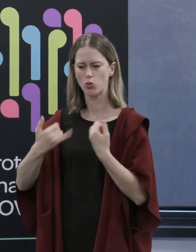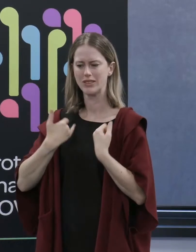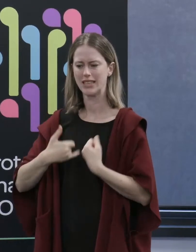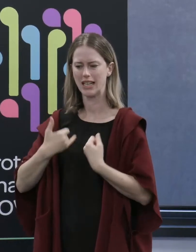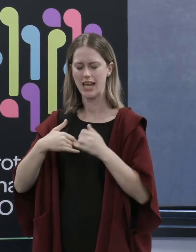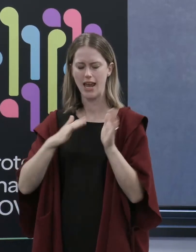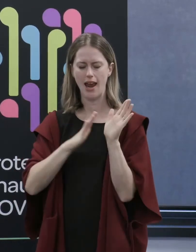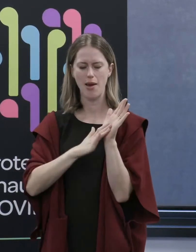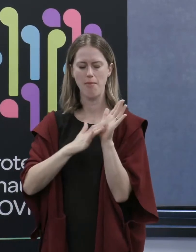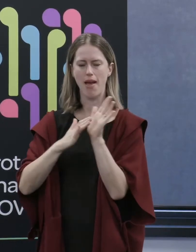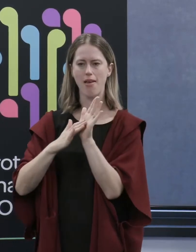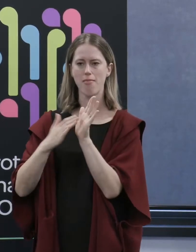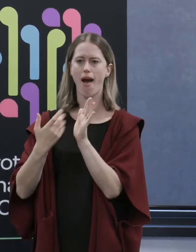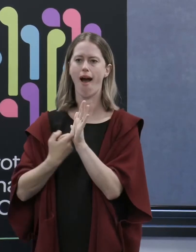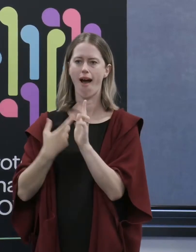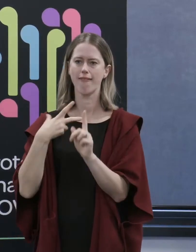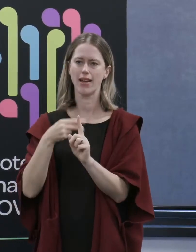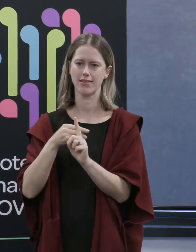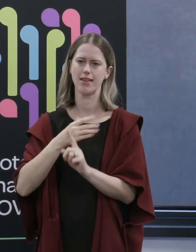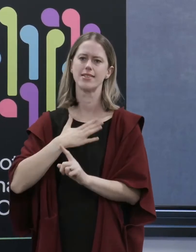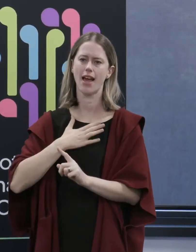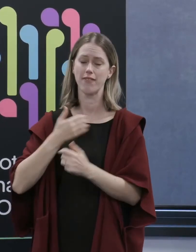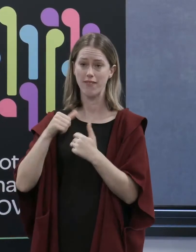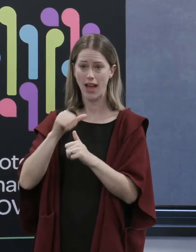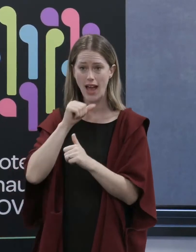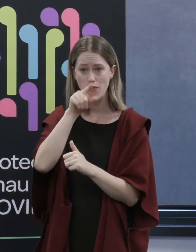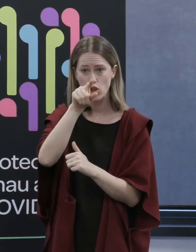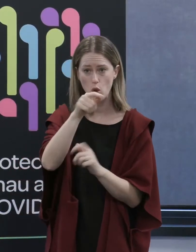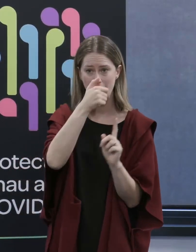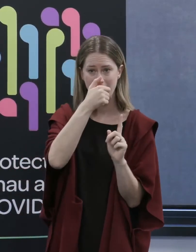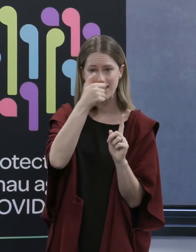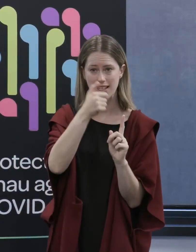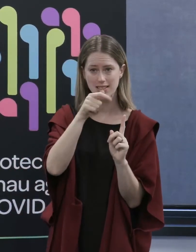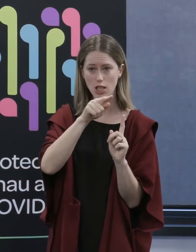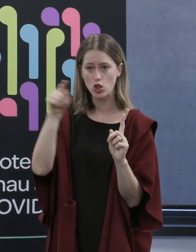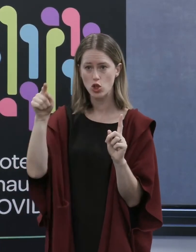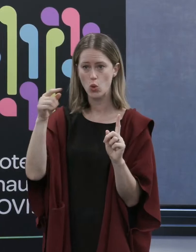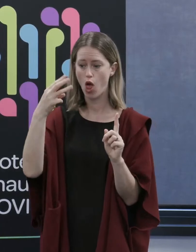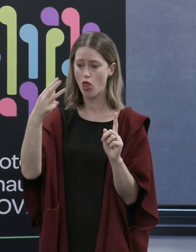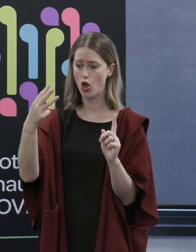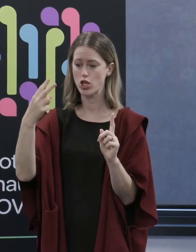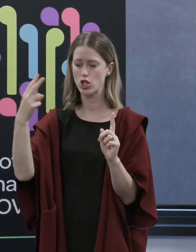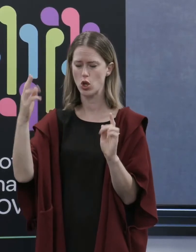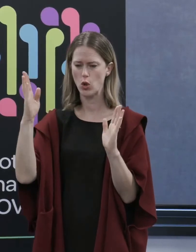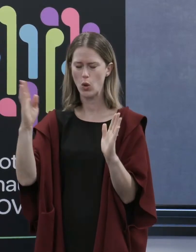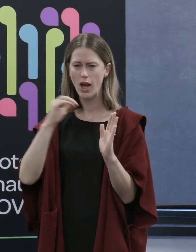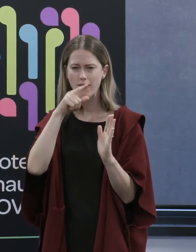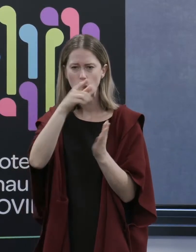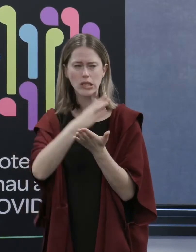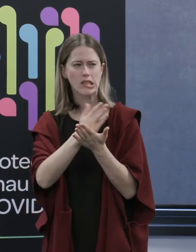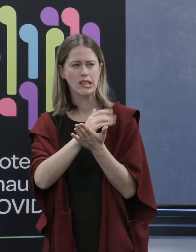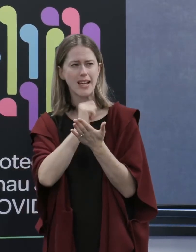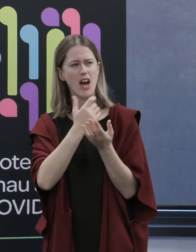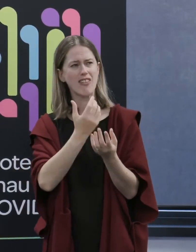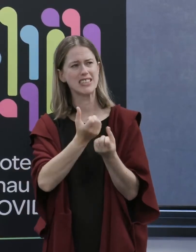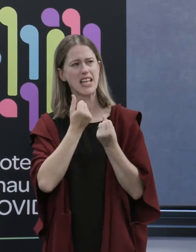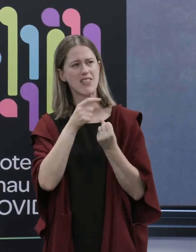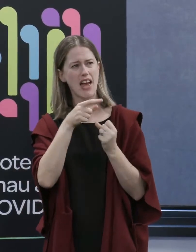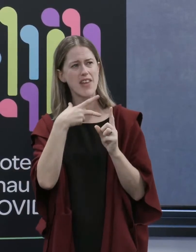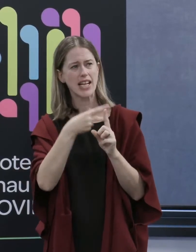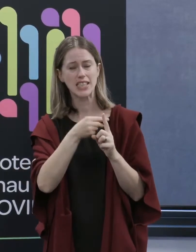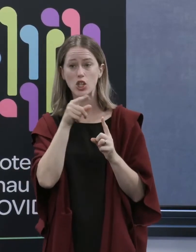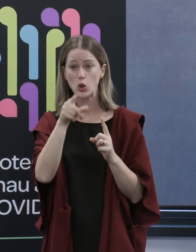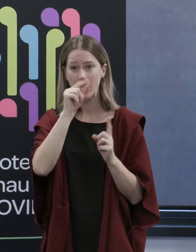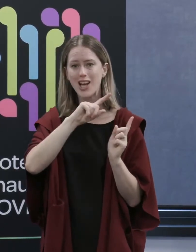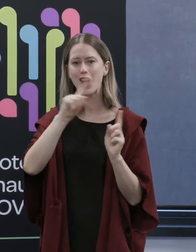MMR vaccine is effective and safe, and if you're between 16 and 32 and aren't sure if you've had 2 MMR vaccines, you can go